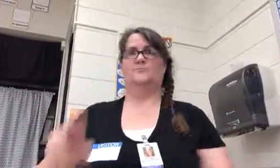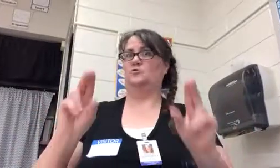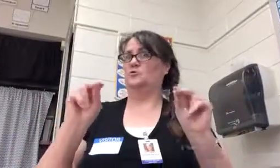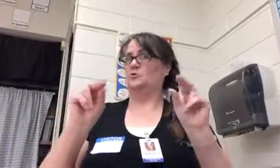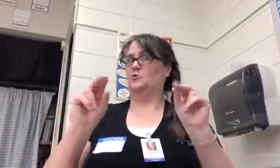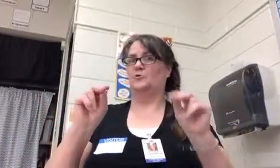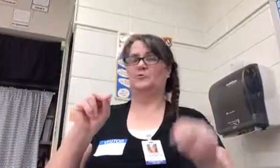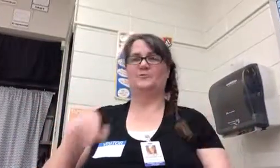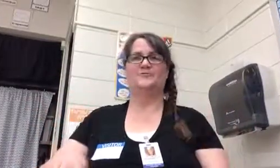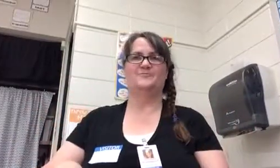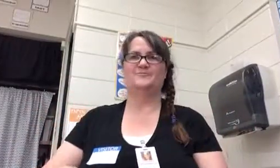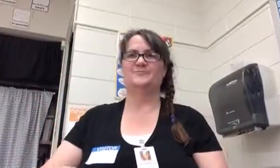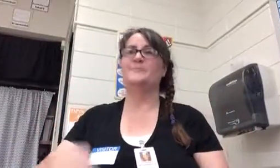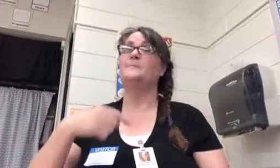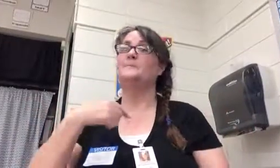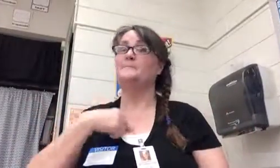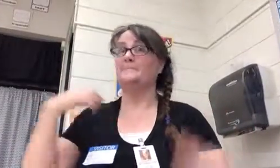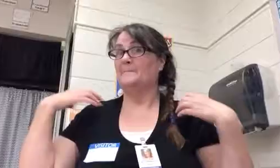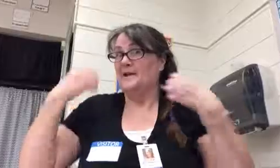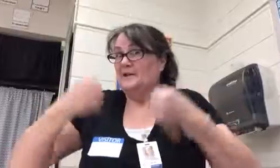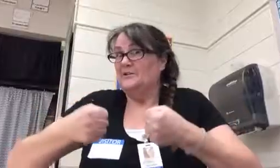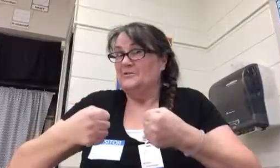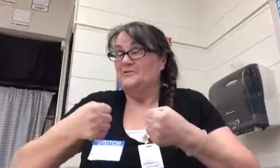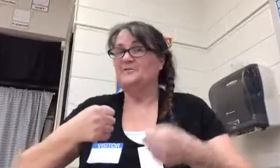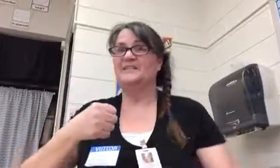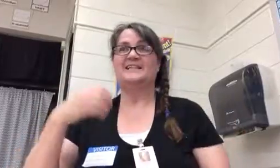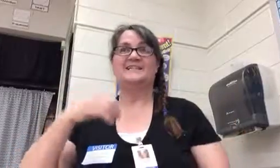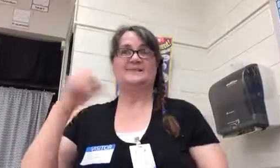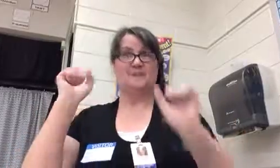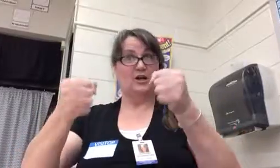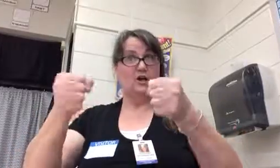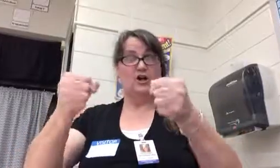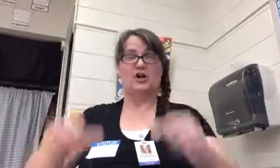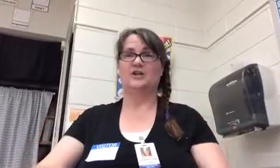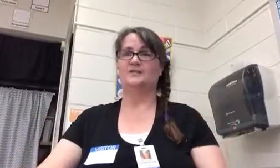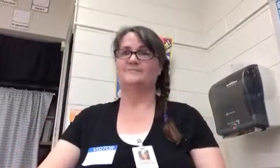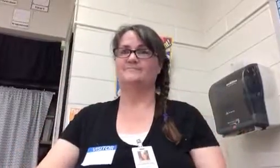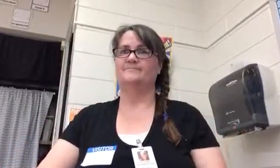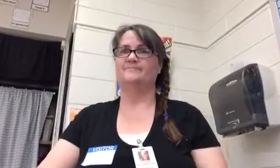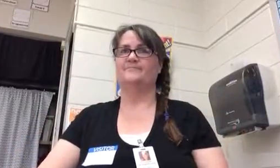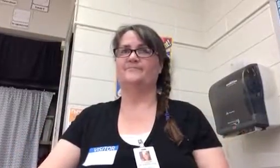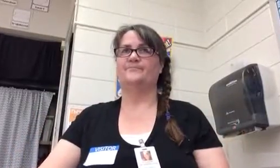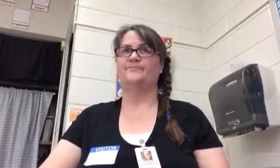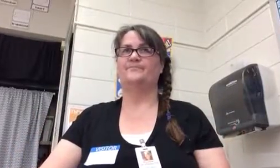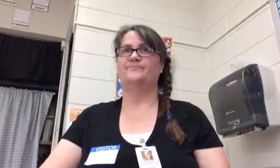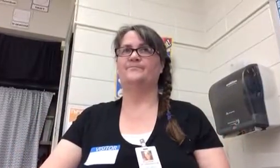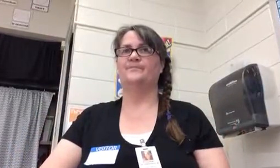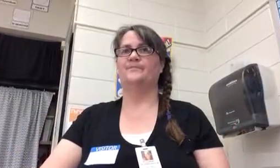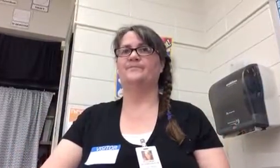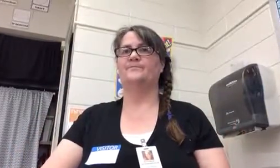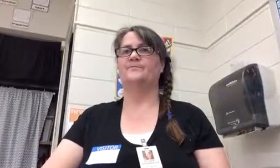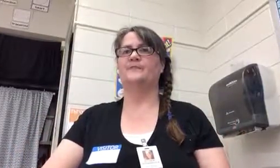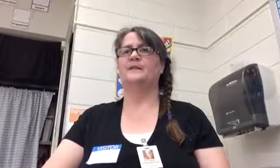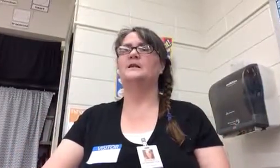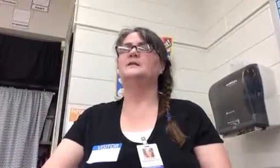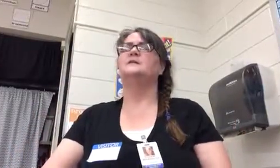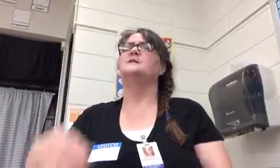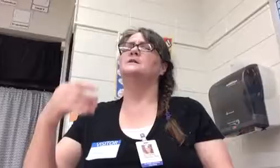this morning. But as the day goes by, it's going to get very cold again. It's going to be a very drastic change today.